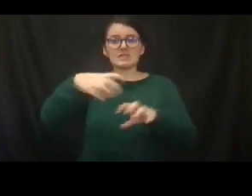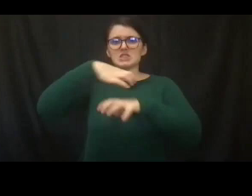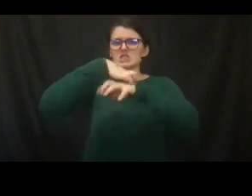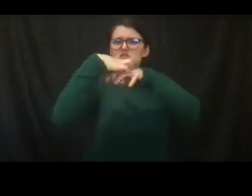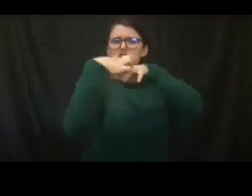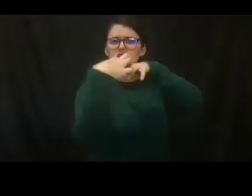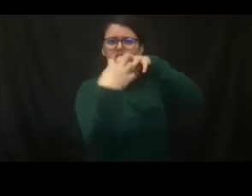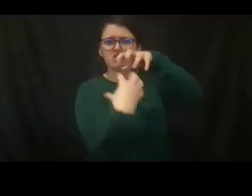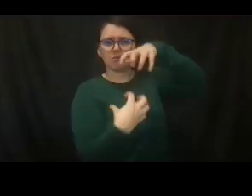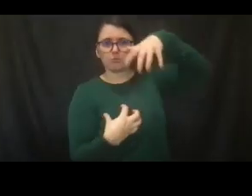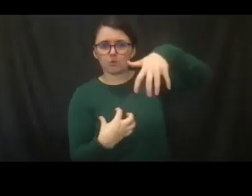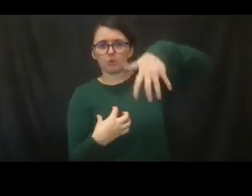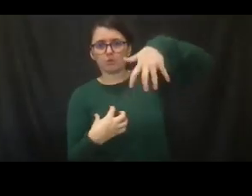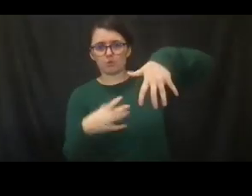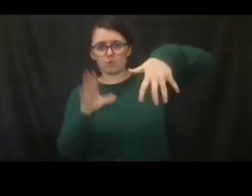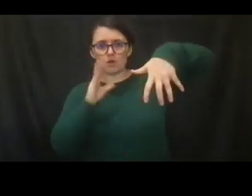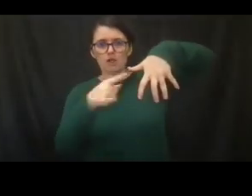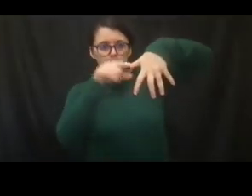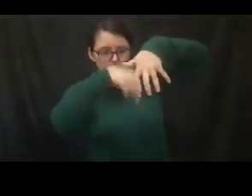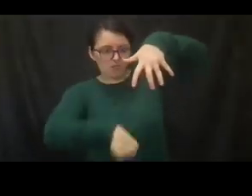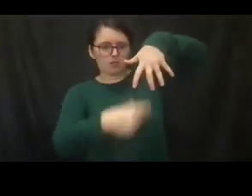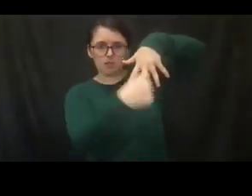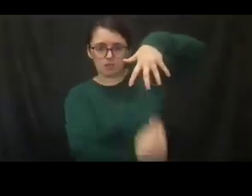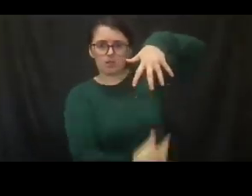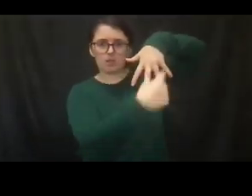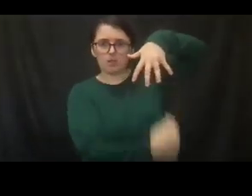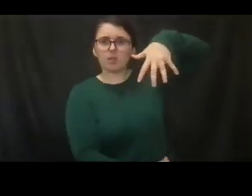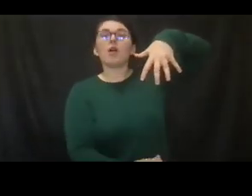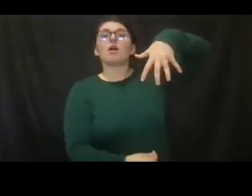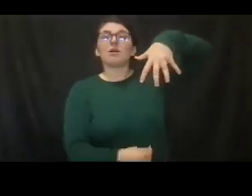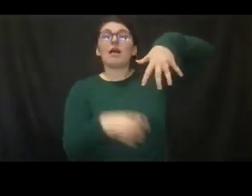would do that, but some people have the capability, and it's smaller